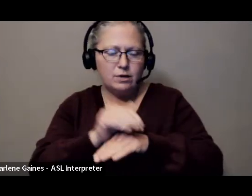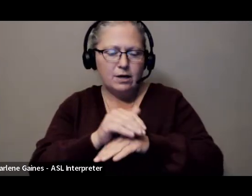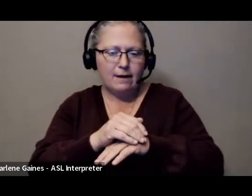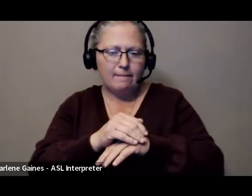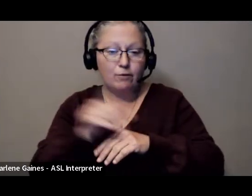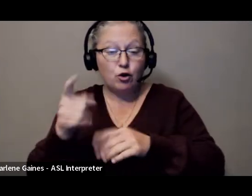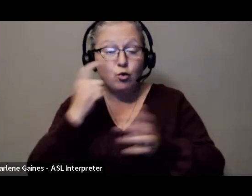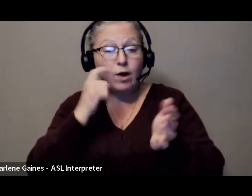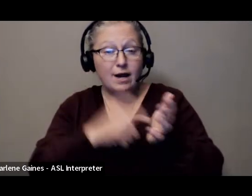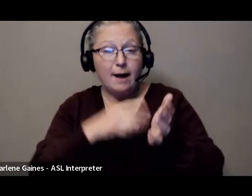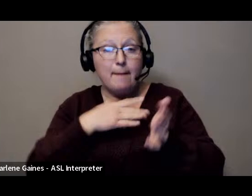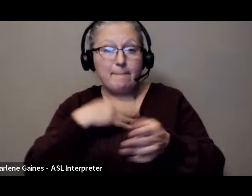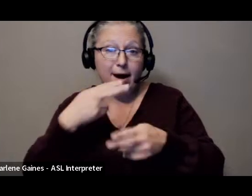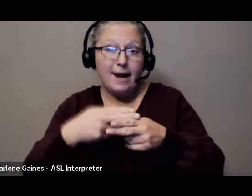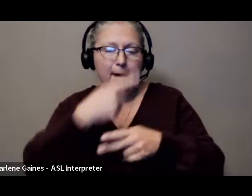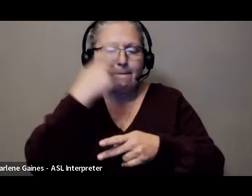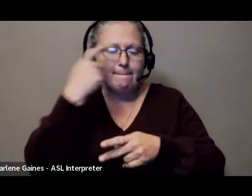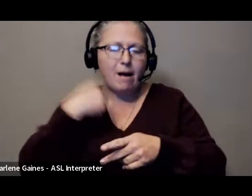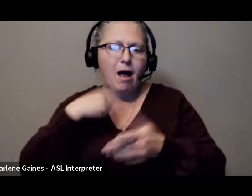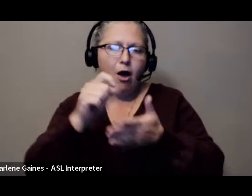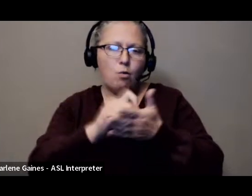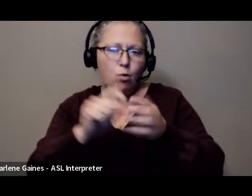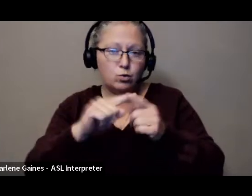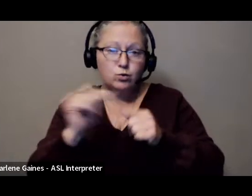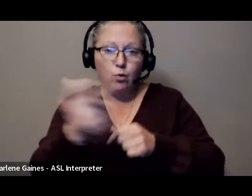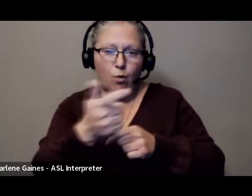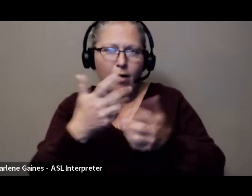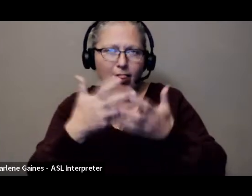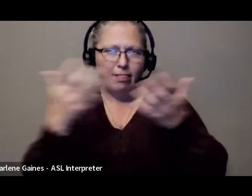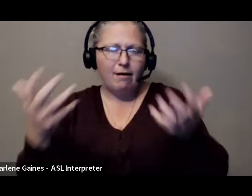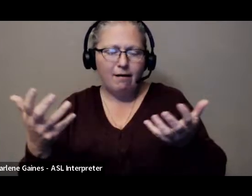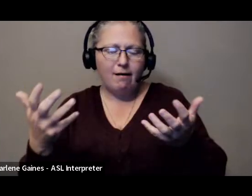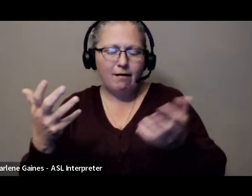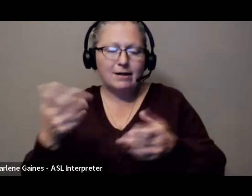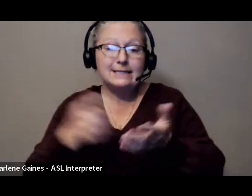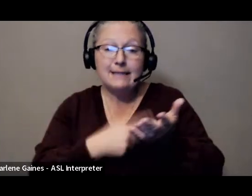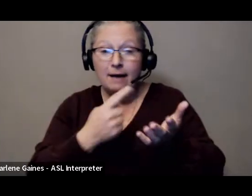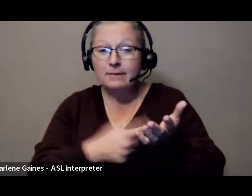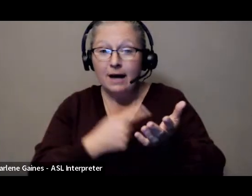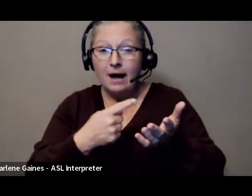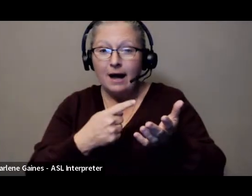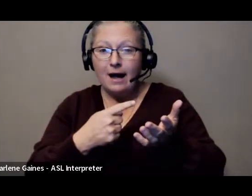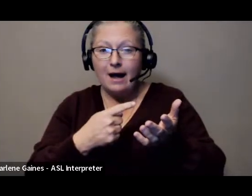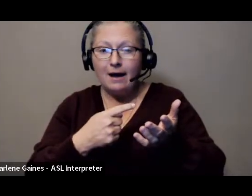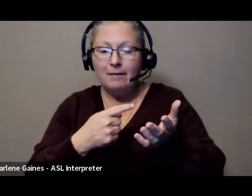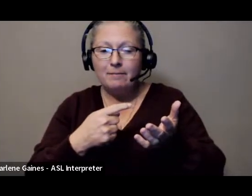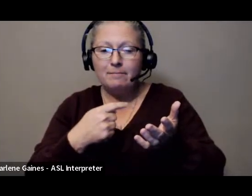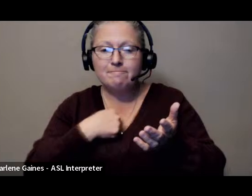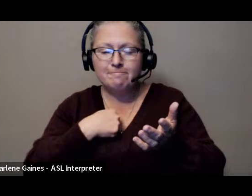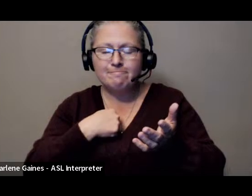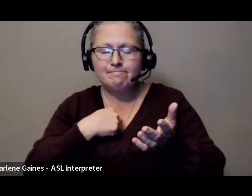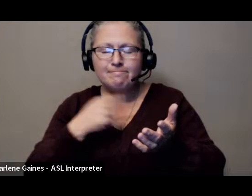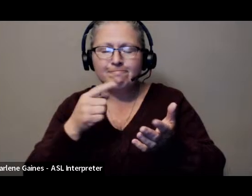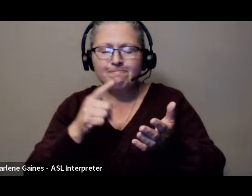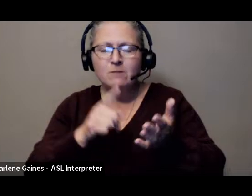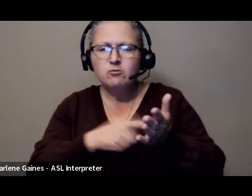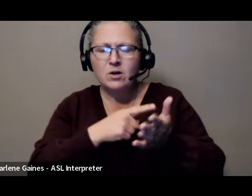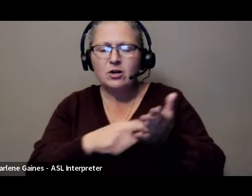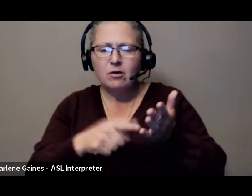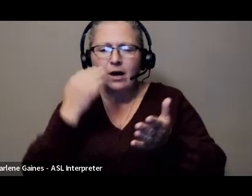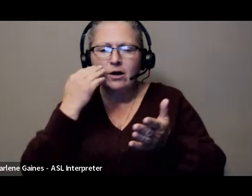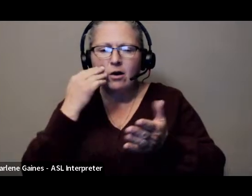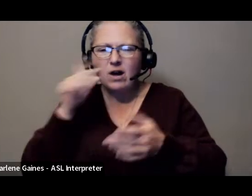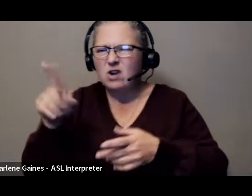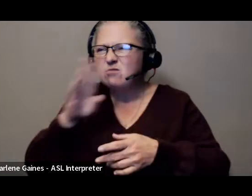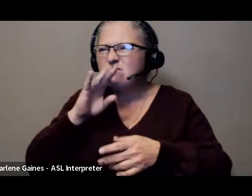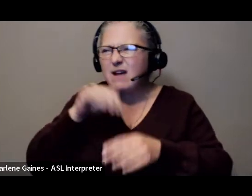may recognize my name because I've written to you a lot, and sometimes I'm critical. I know that. Ms. Um, Wright, can you speak